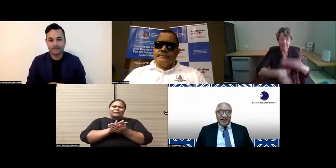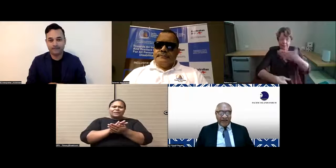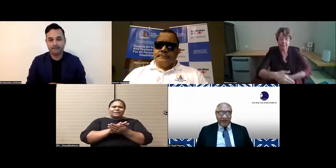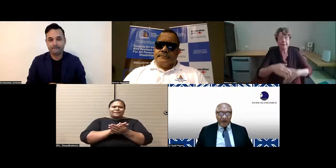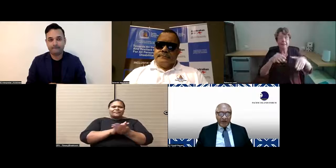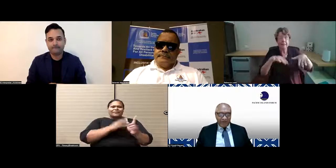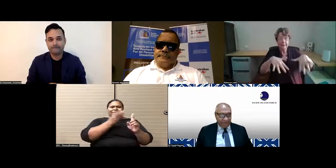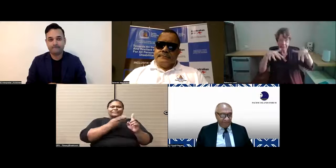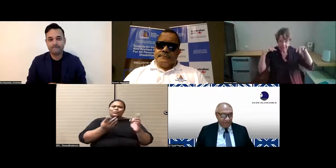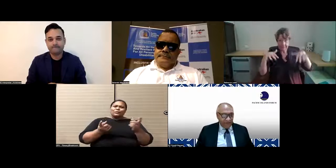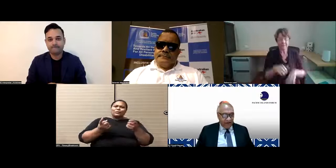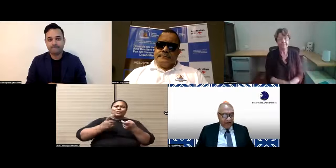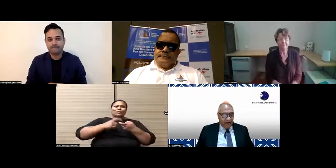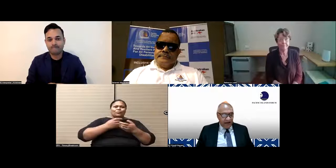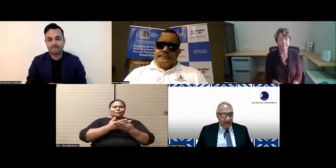this afternoon.